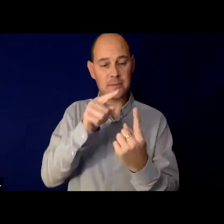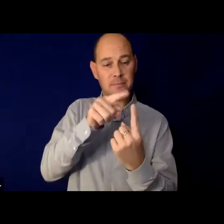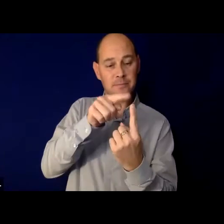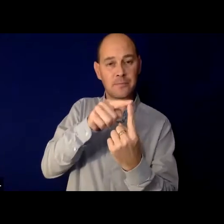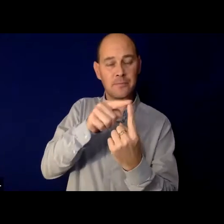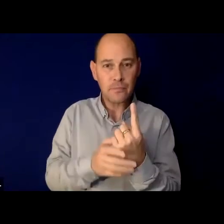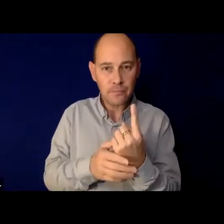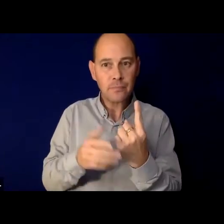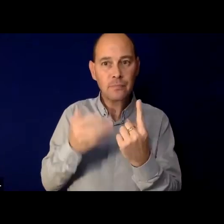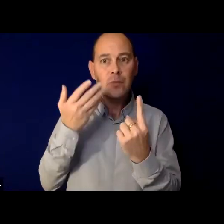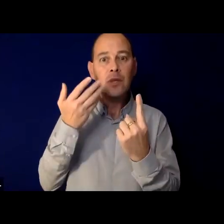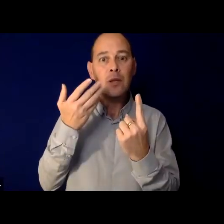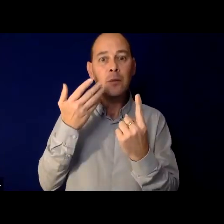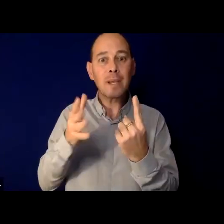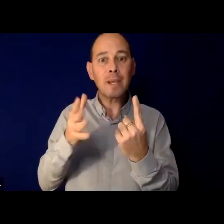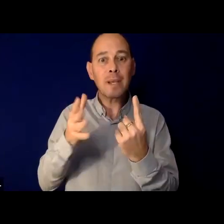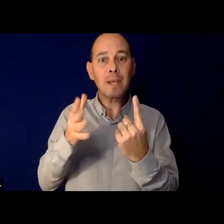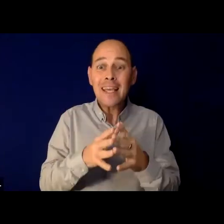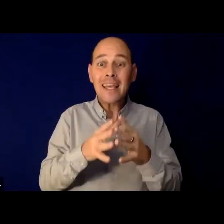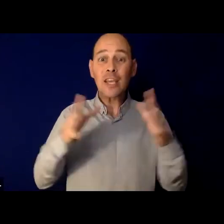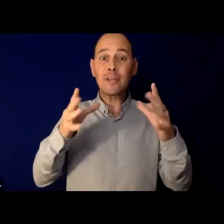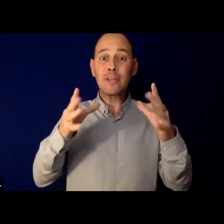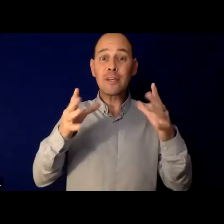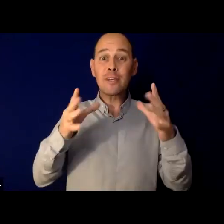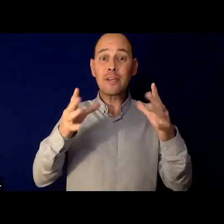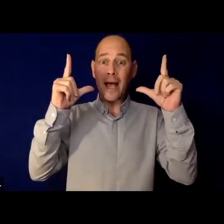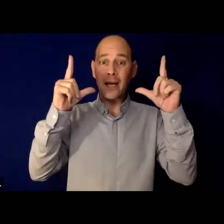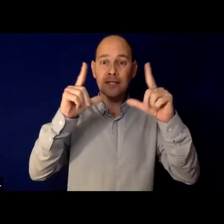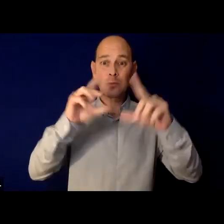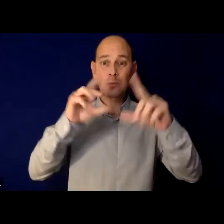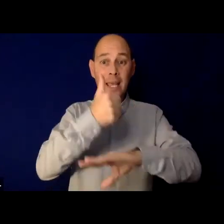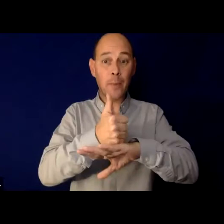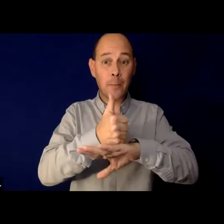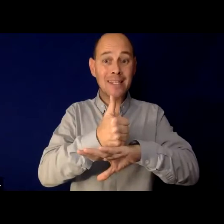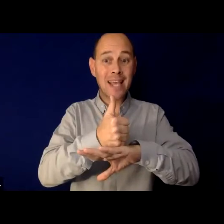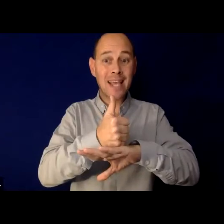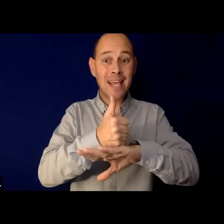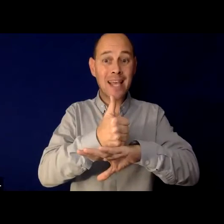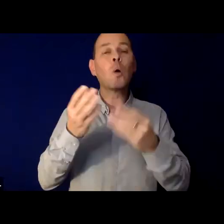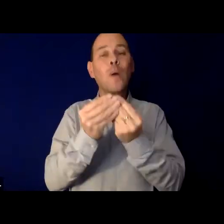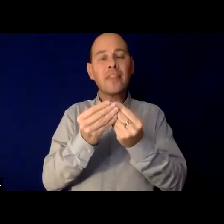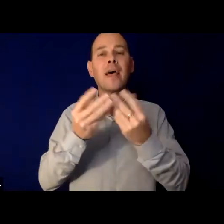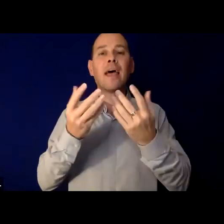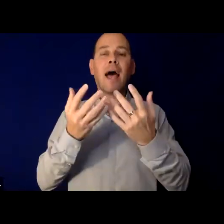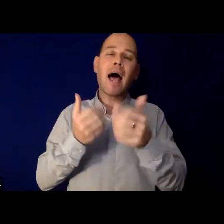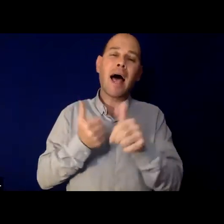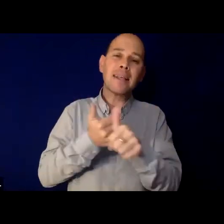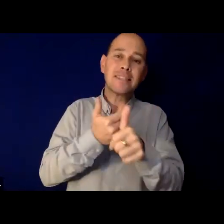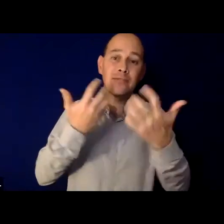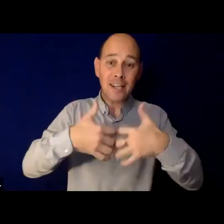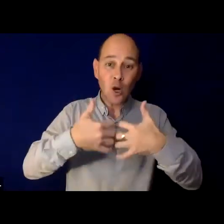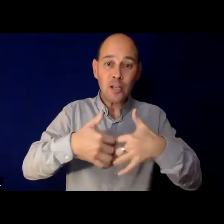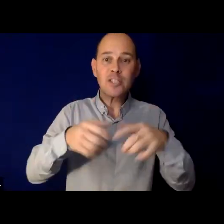we have been able to increase the awareness with the implementation team that assistive technology involves many things, including